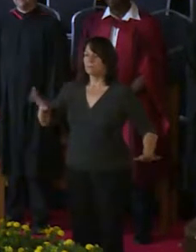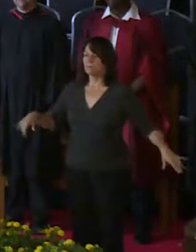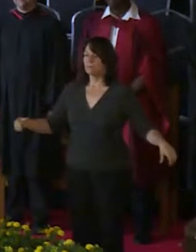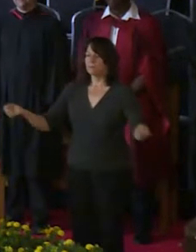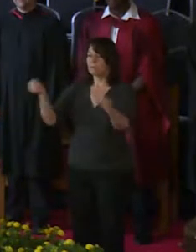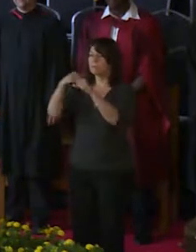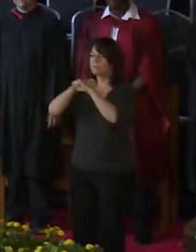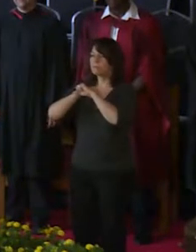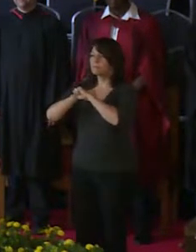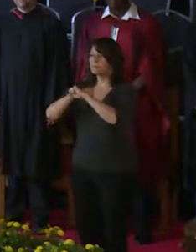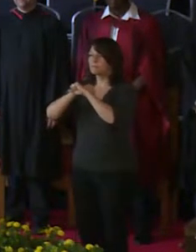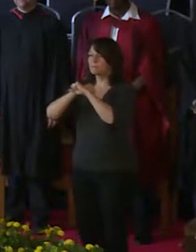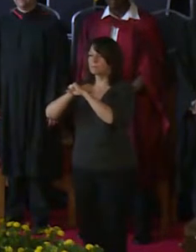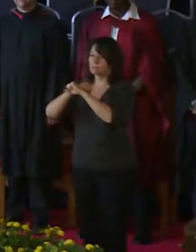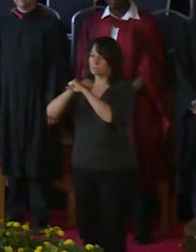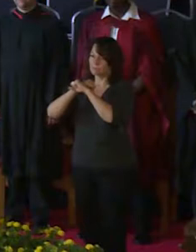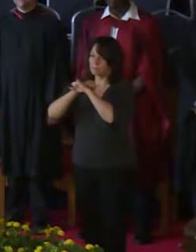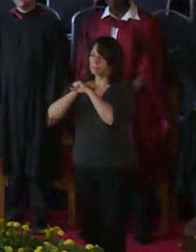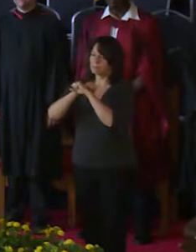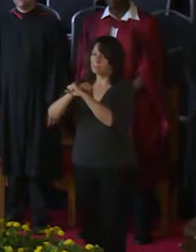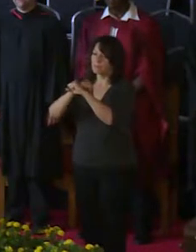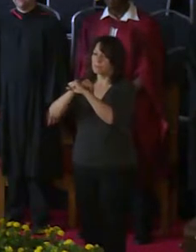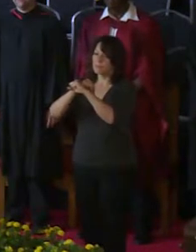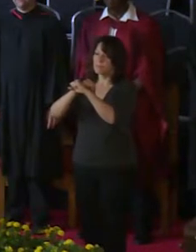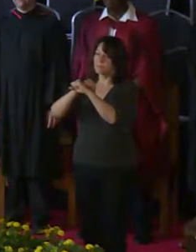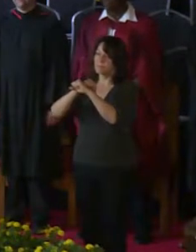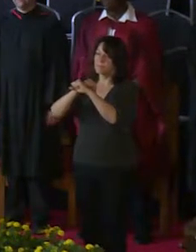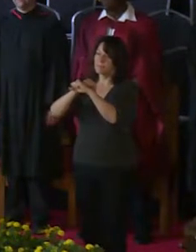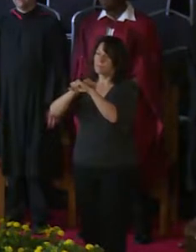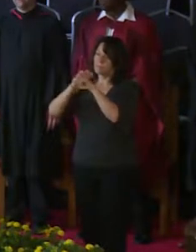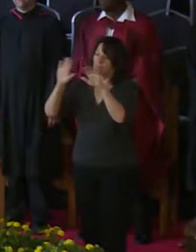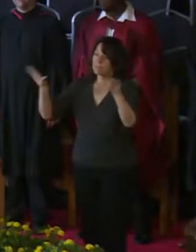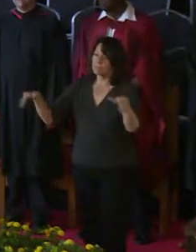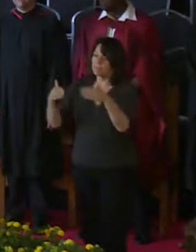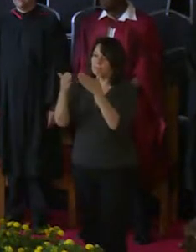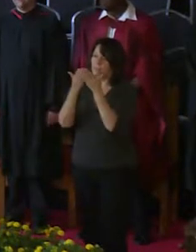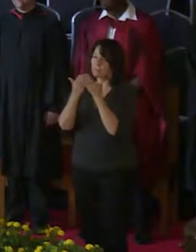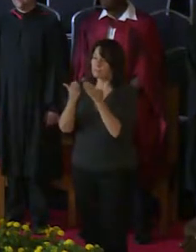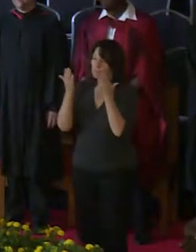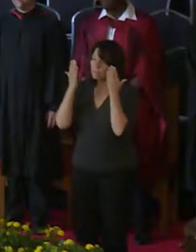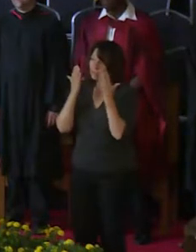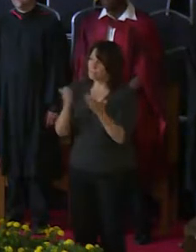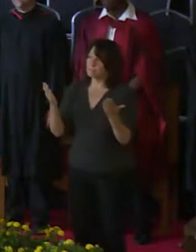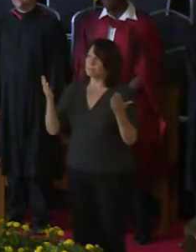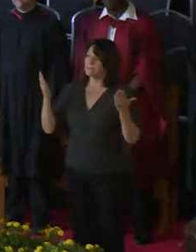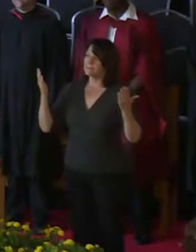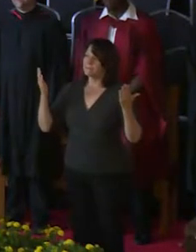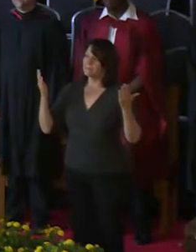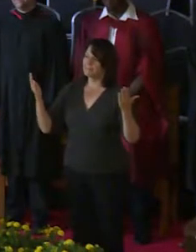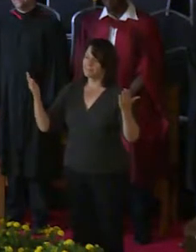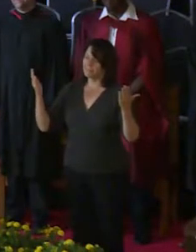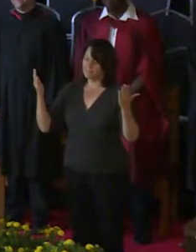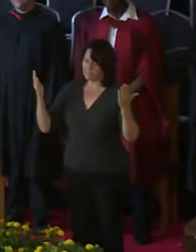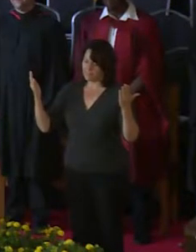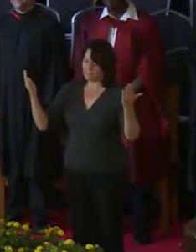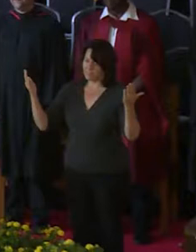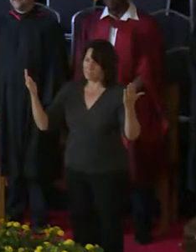Canada, we stand on guard for thee.